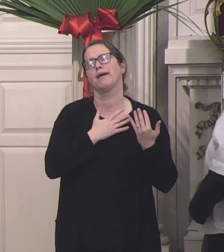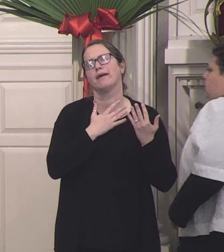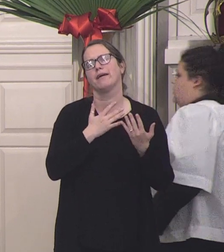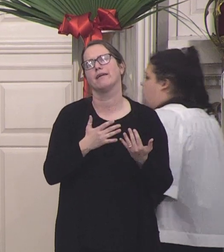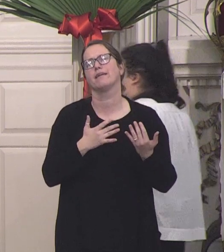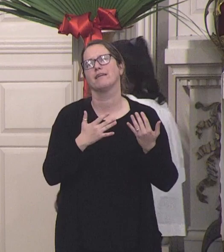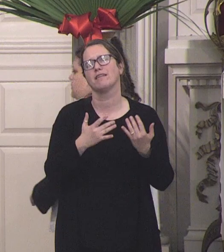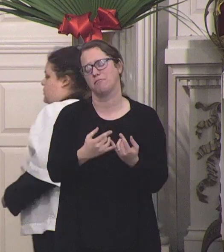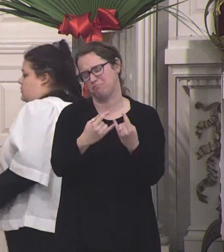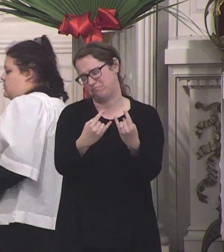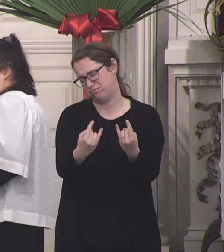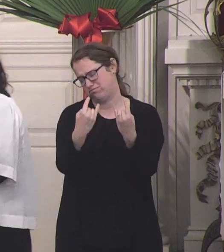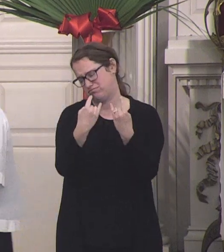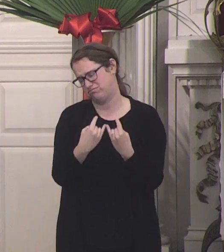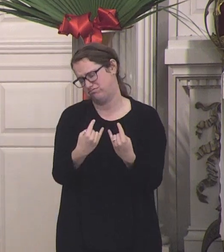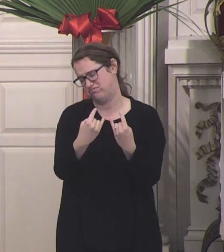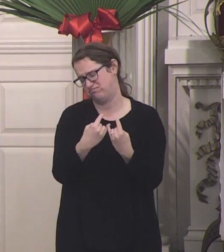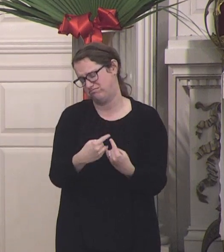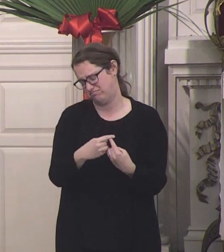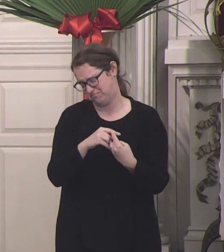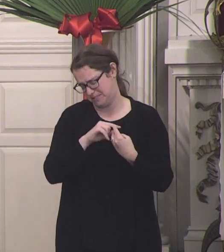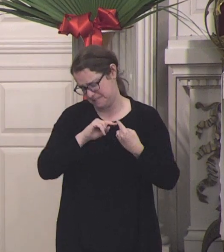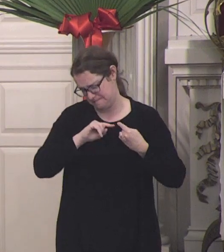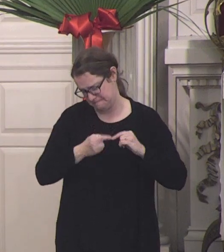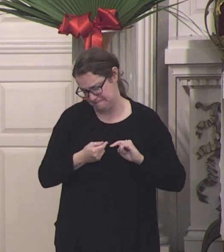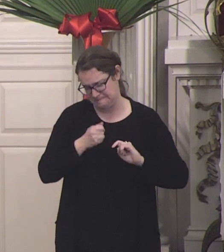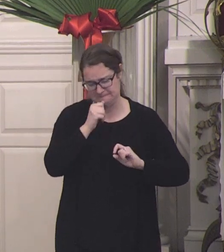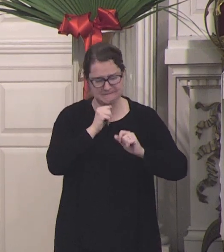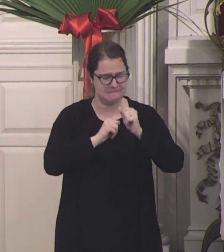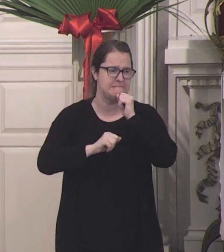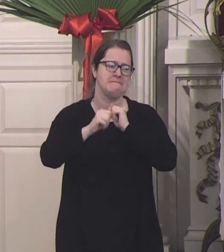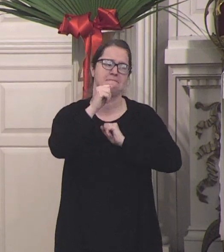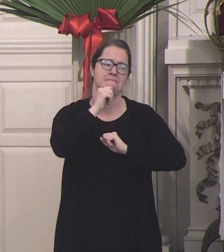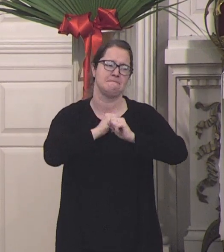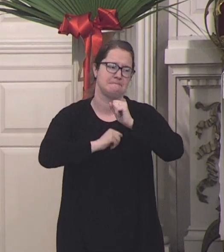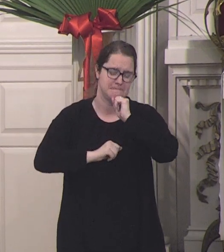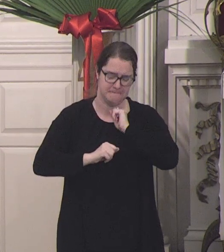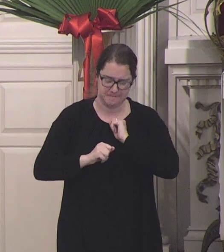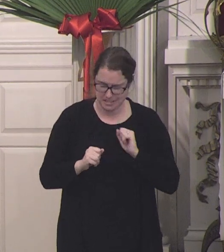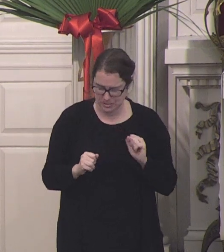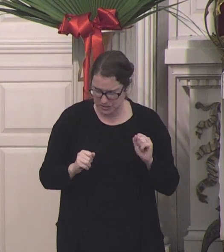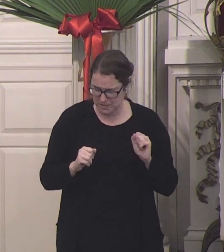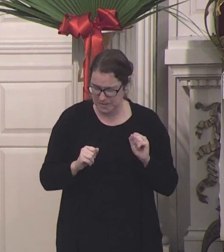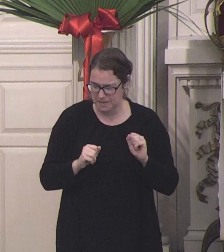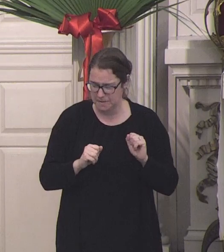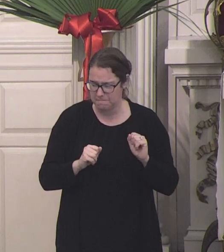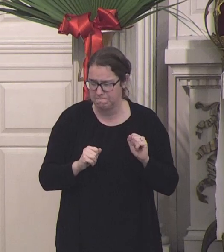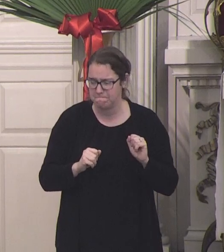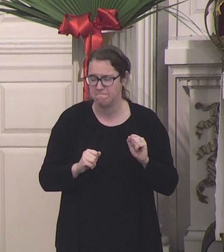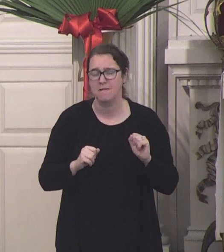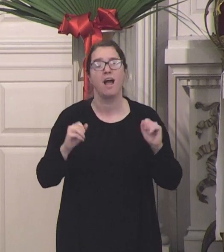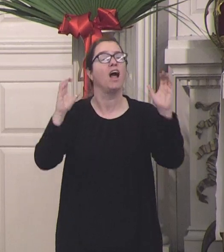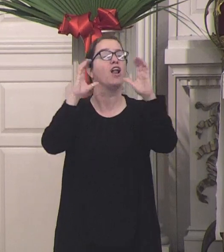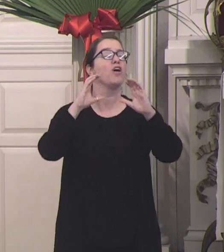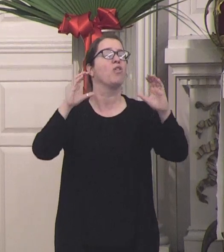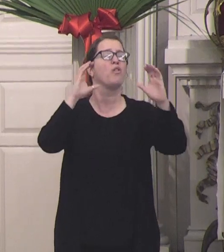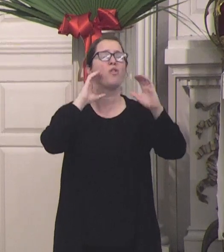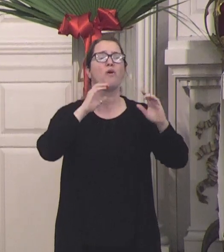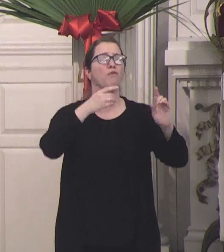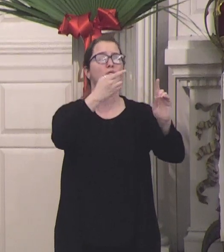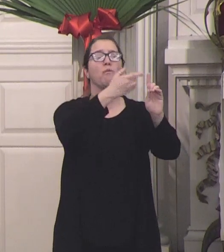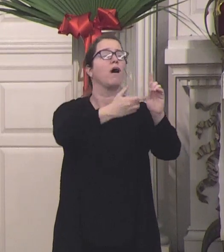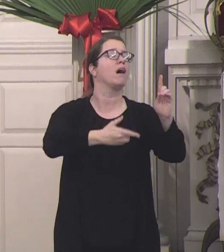reproach and affliction, and I look for one